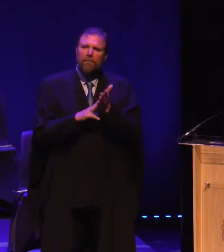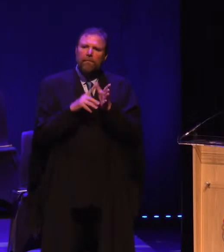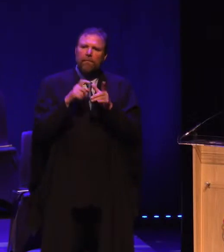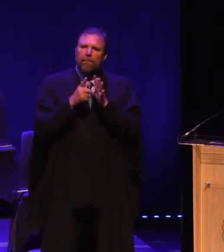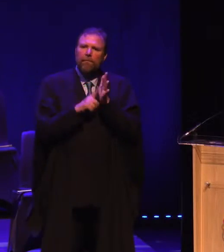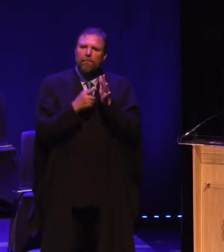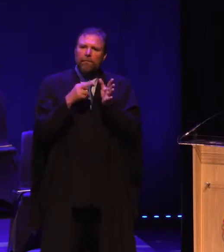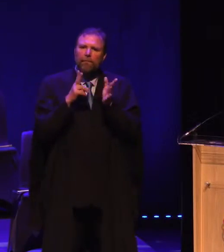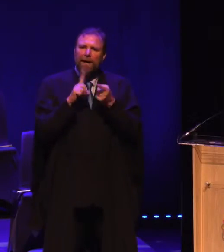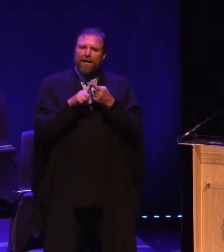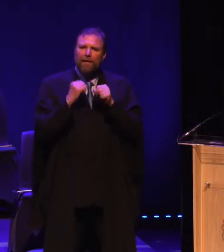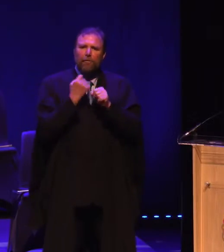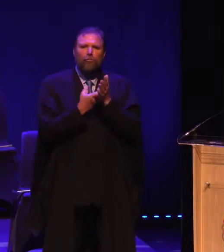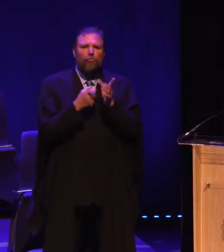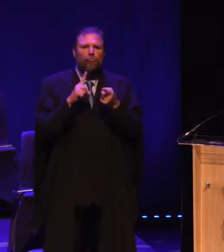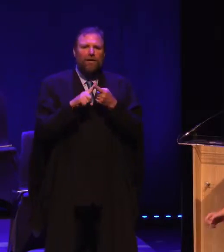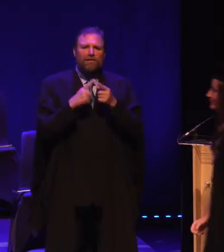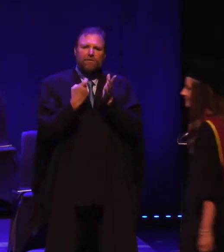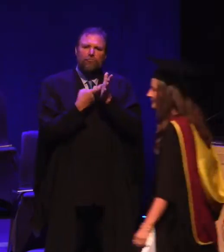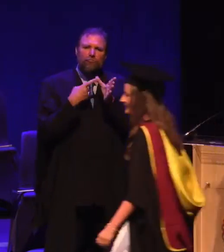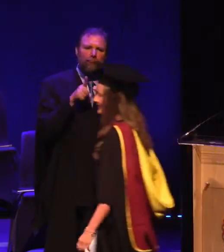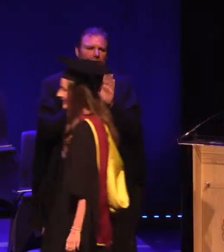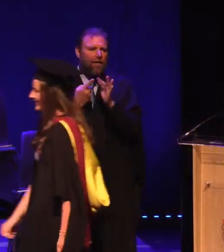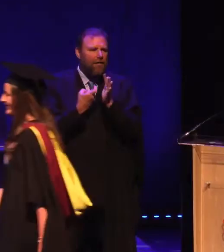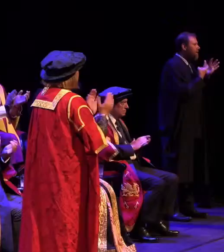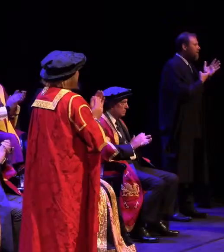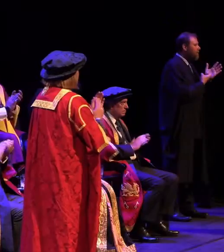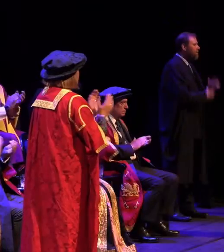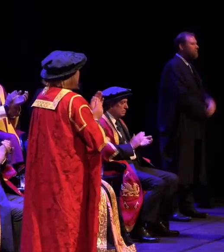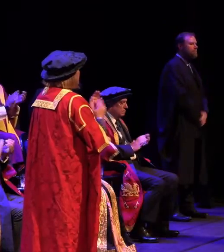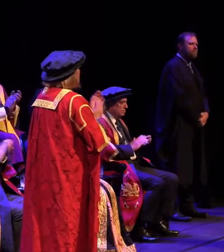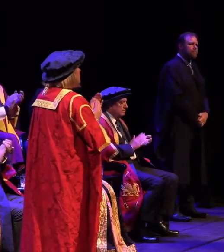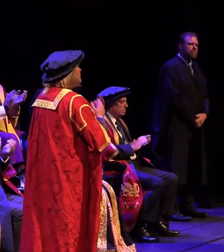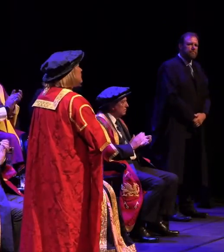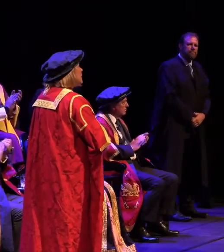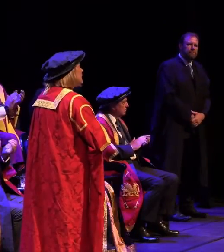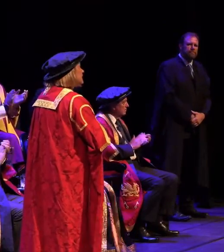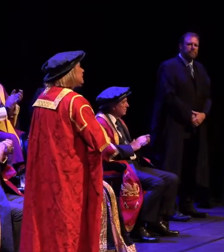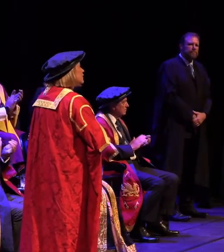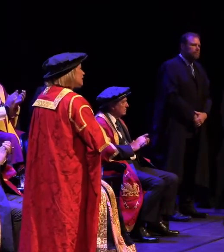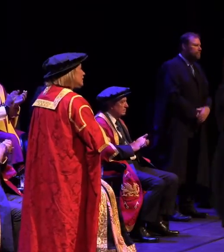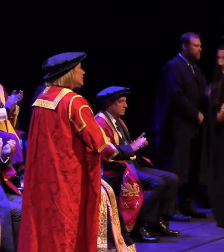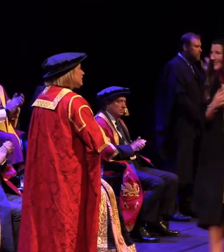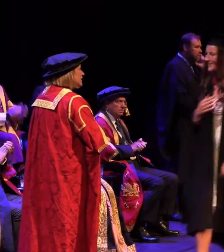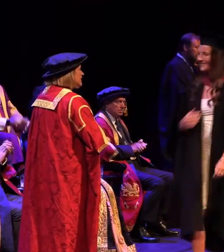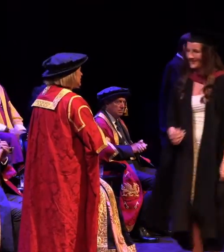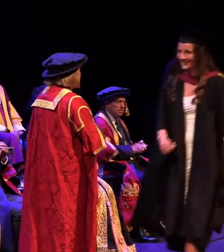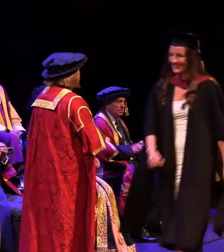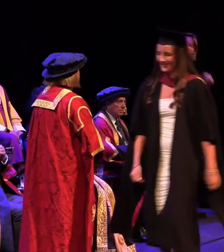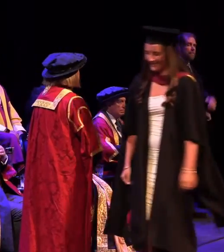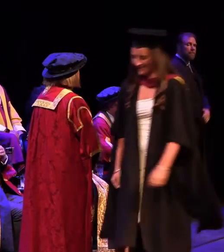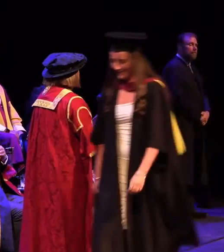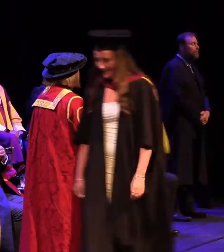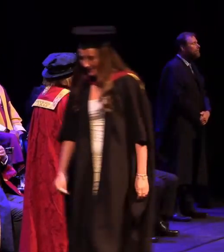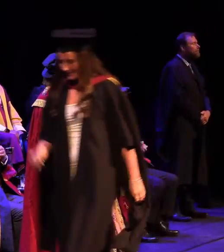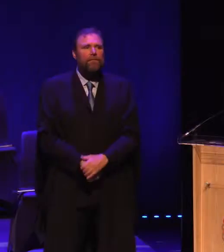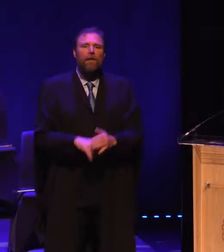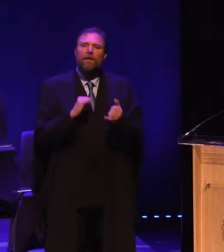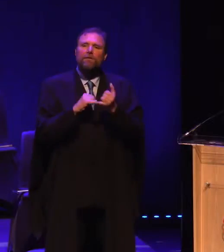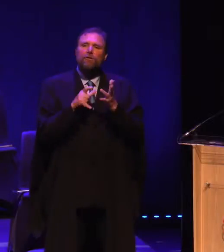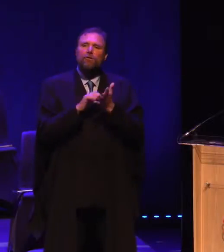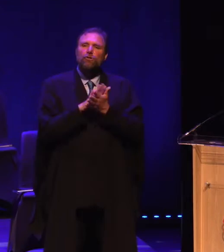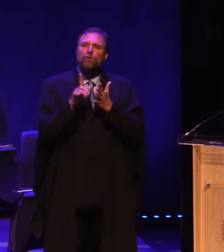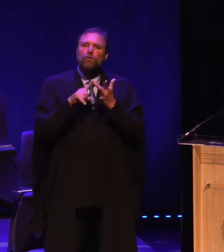Madeline Grace Rayer. Yeah.